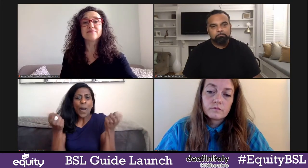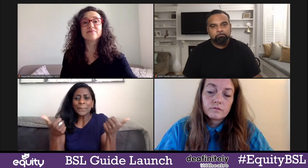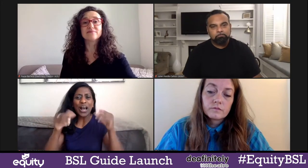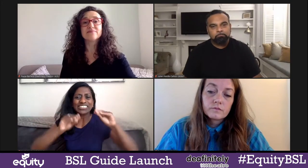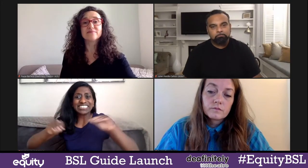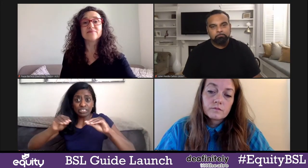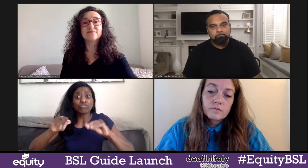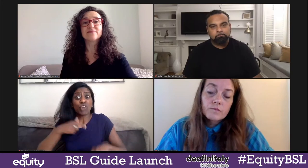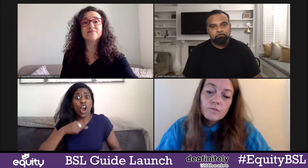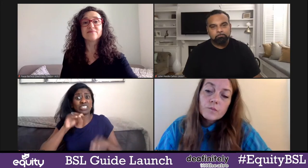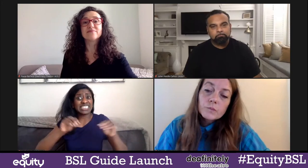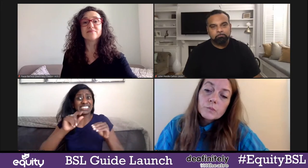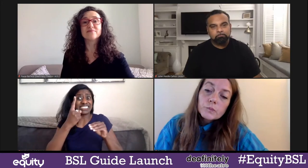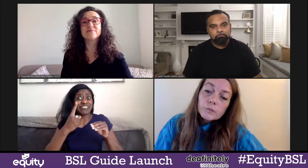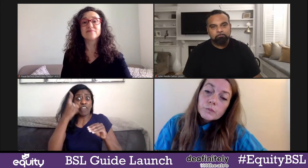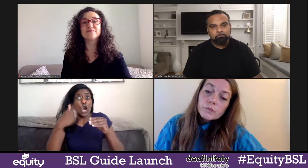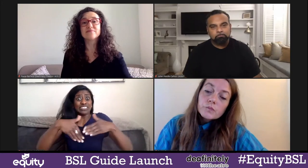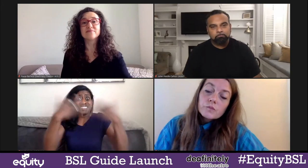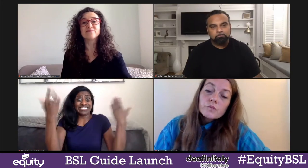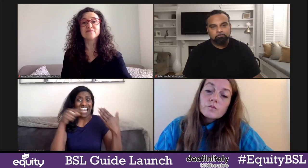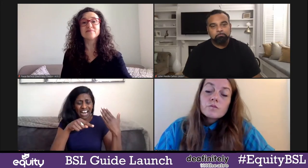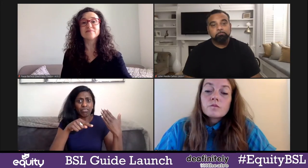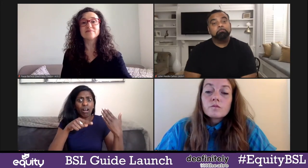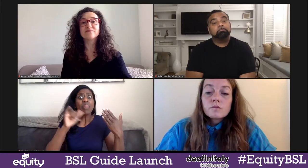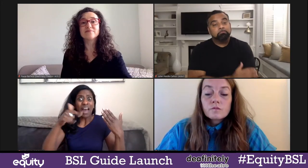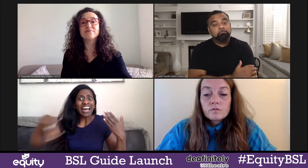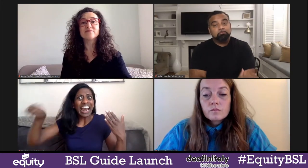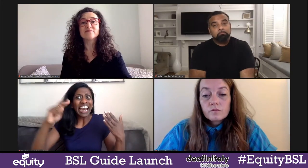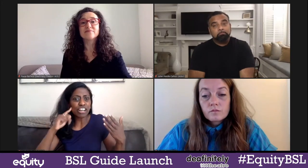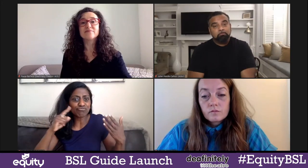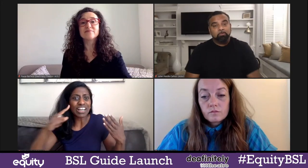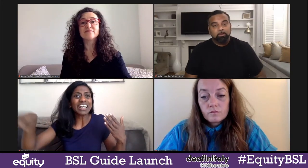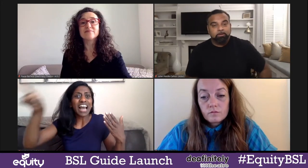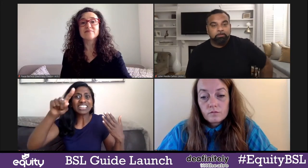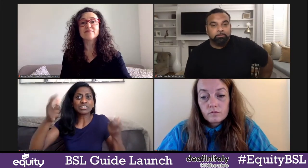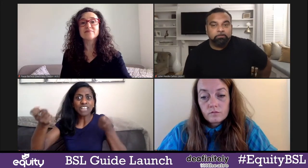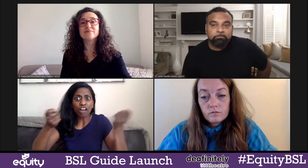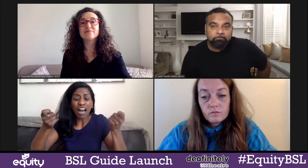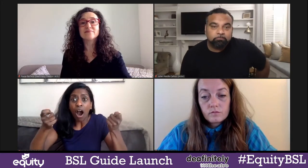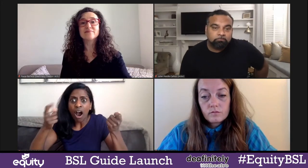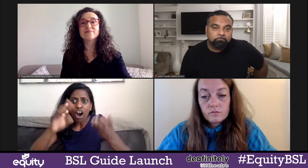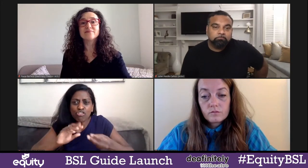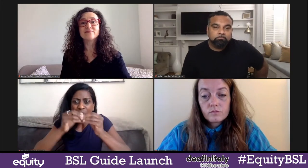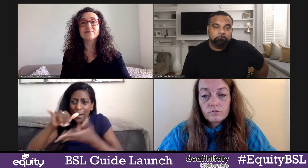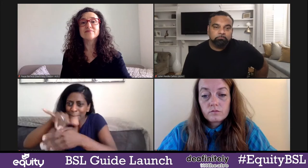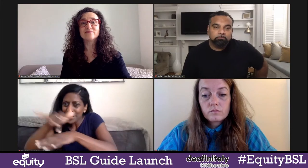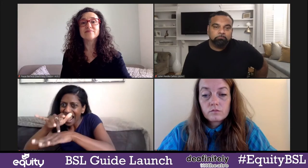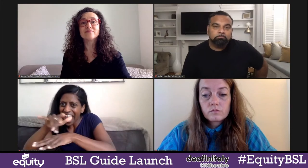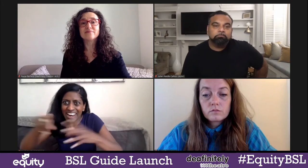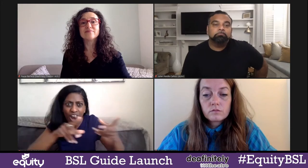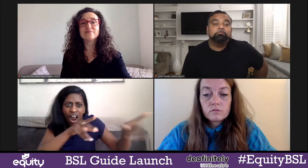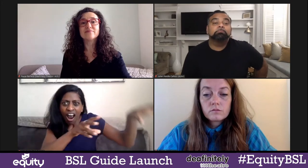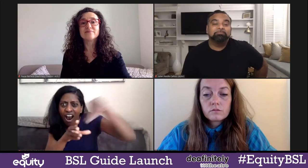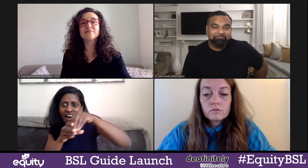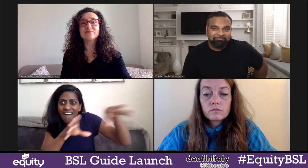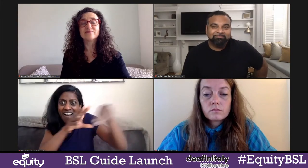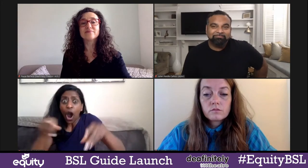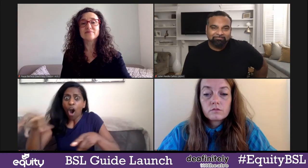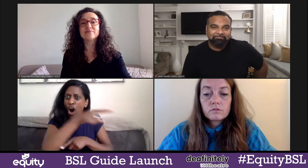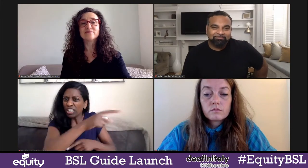language. And there's not much taught about that. So I tend to teach that on the first day of rehearsals, which means that the hearing members of the cast can start